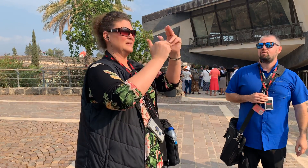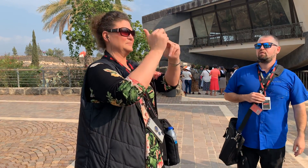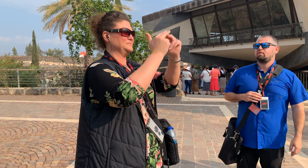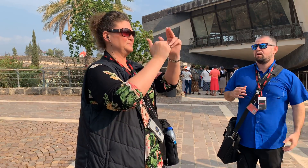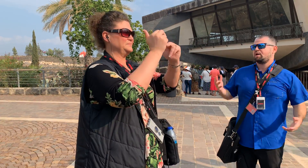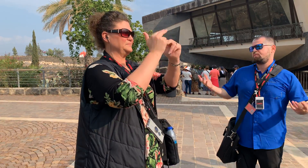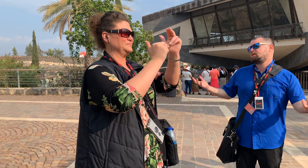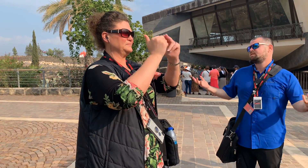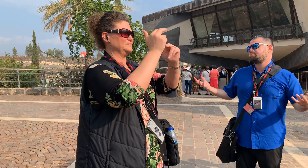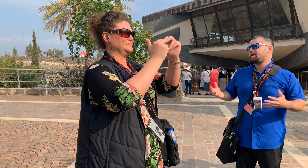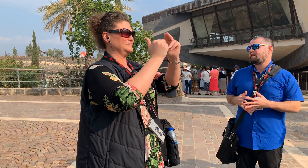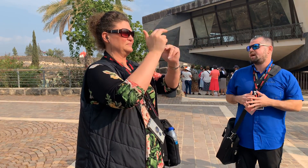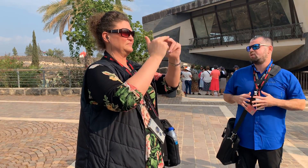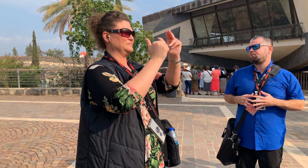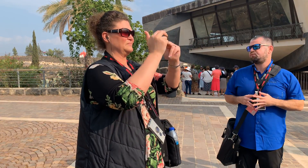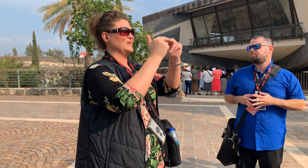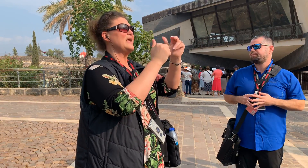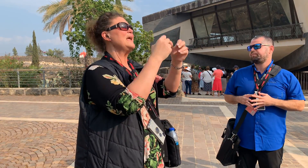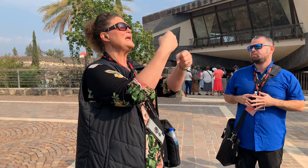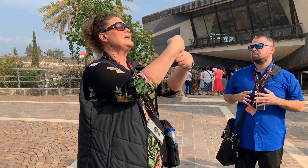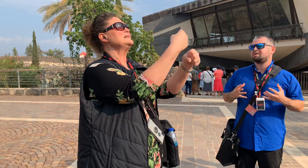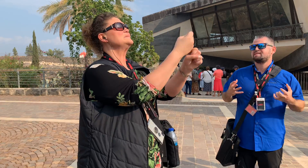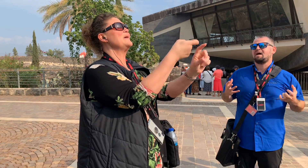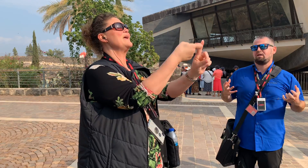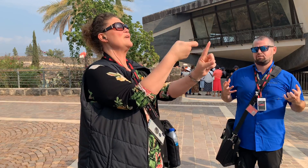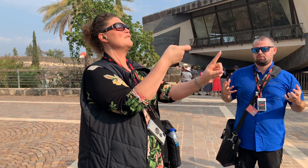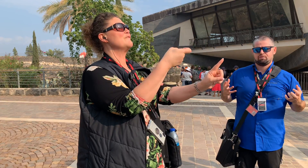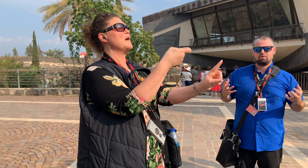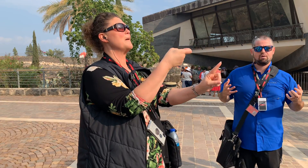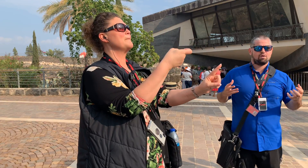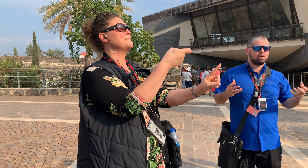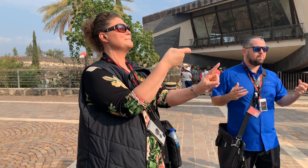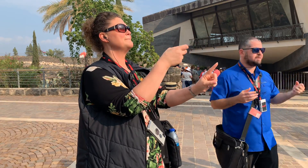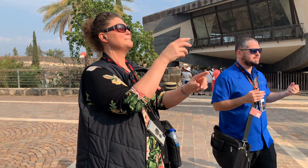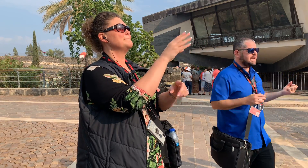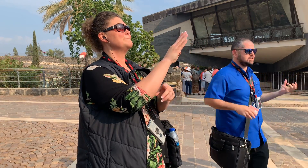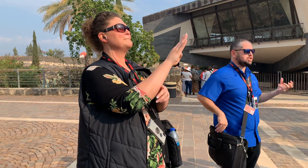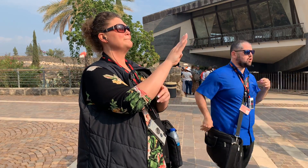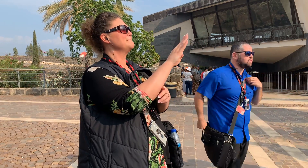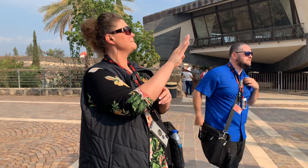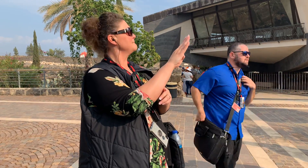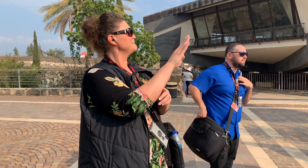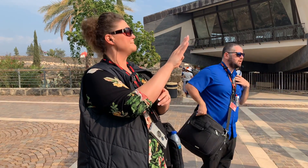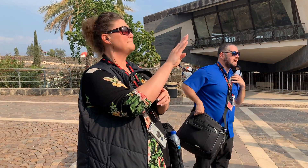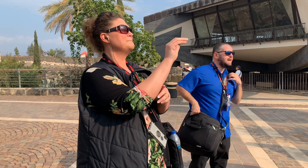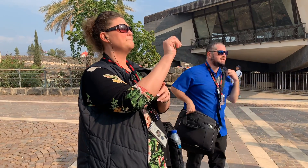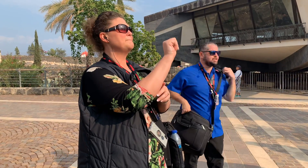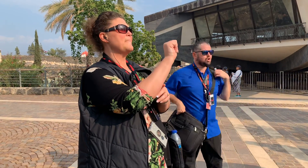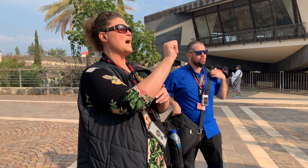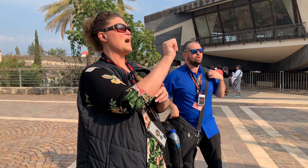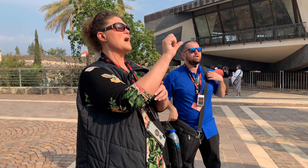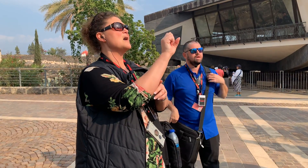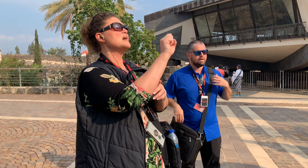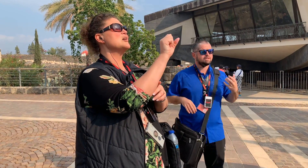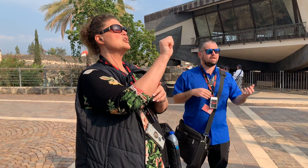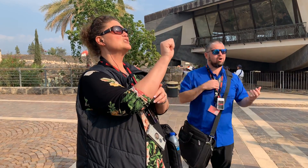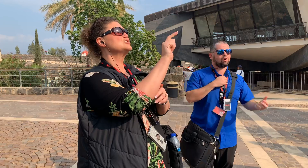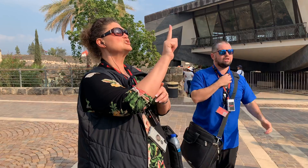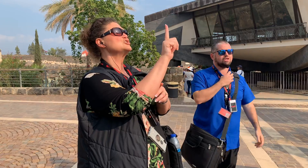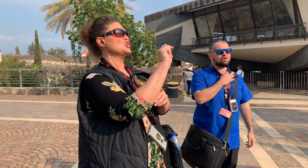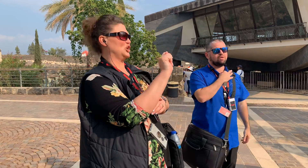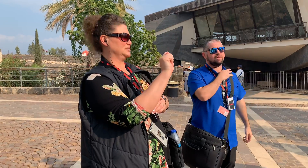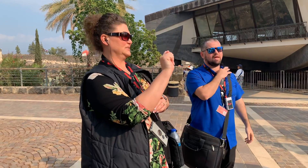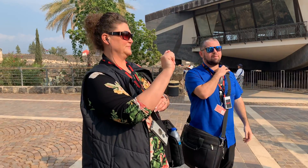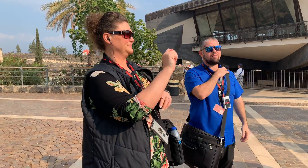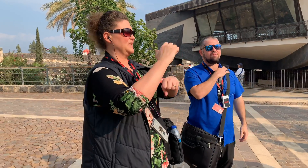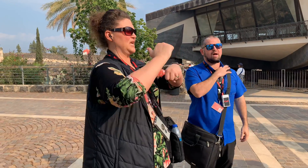built and let's say made out of basalt. Okay, basalt stone is a volcanic stone. It's a